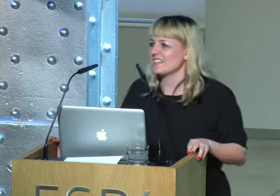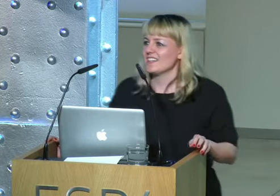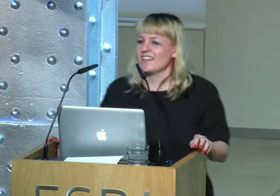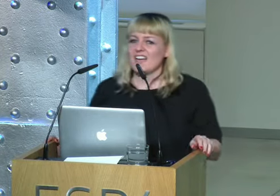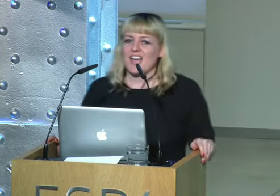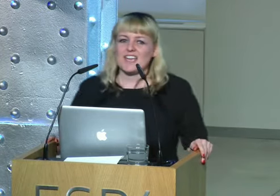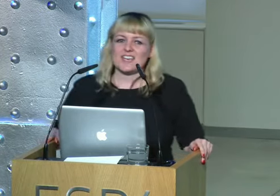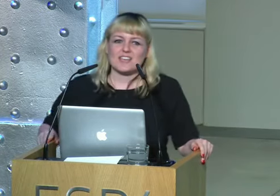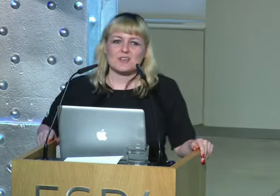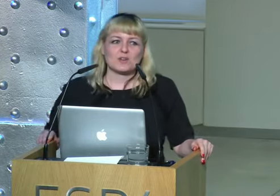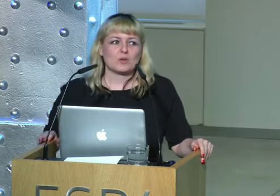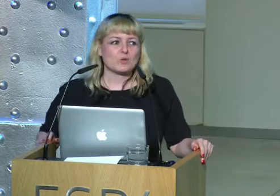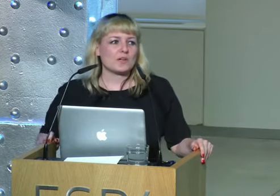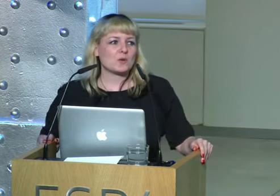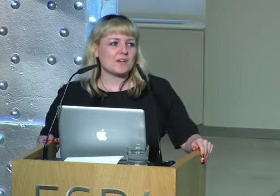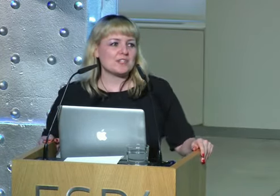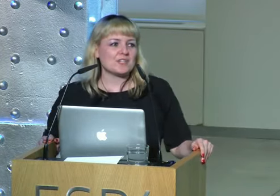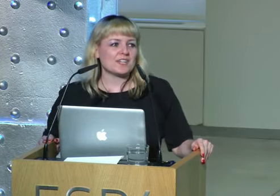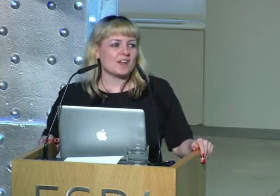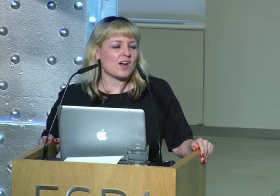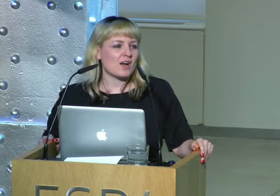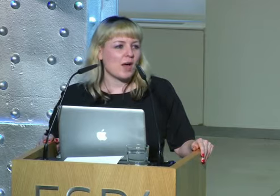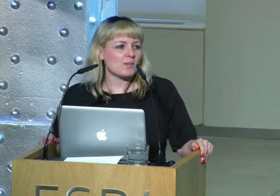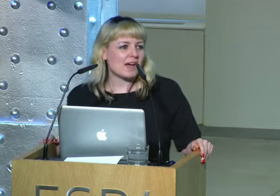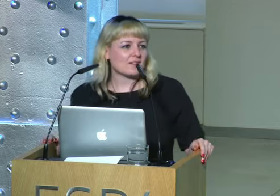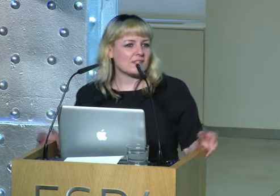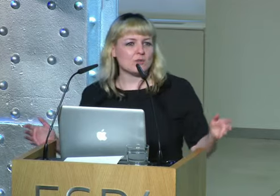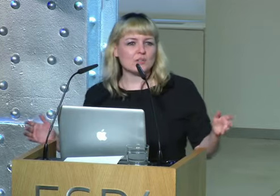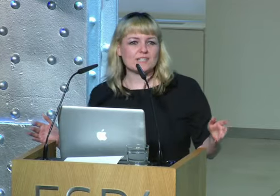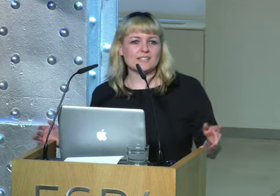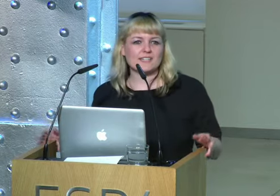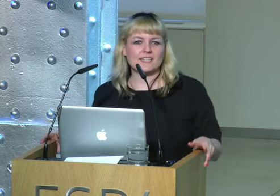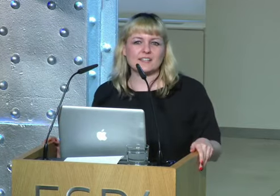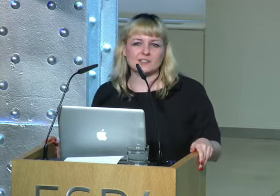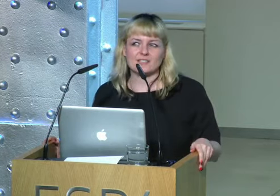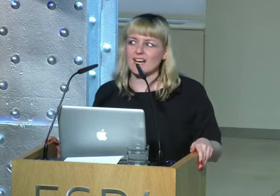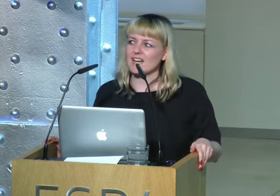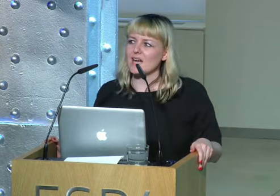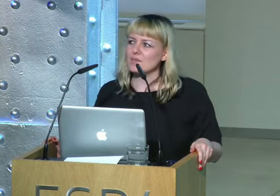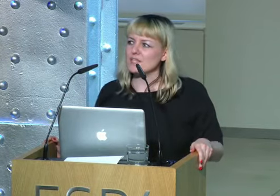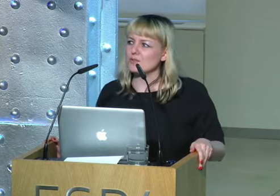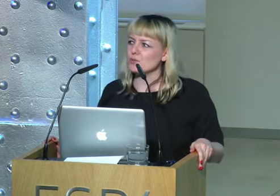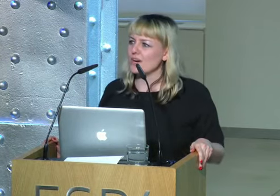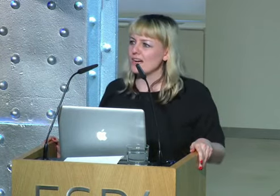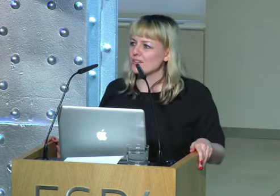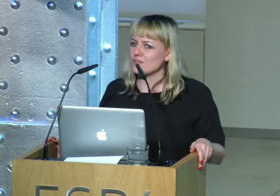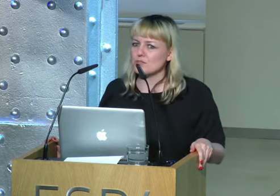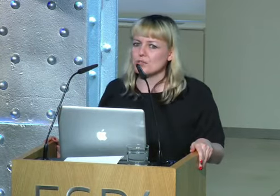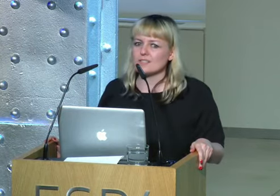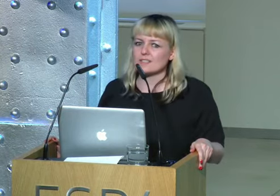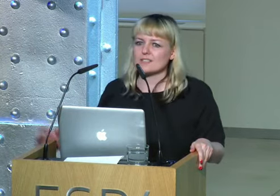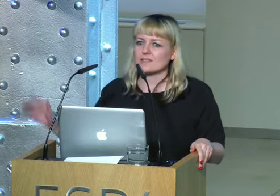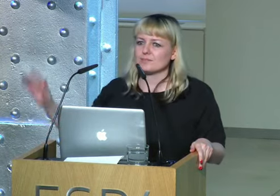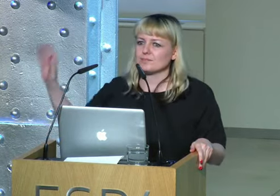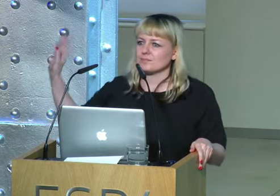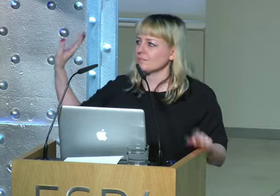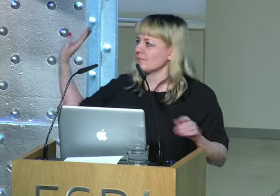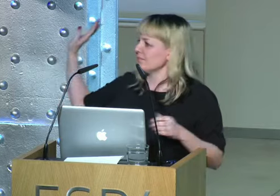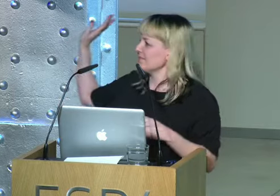invite. A quick question about the audience here. How many of you are